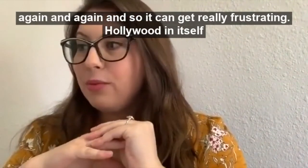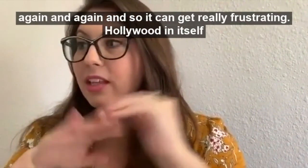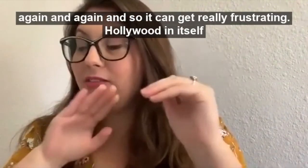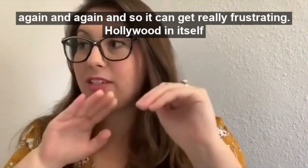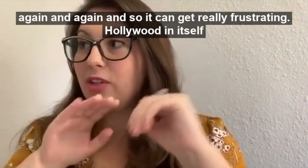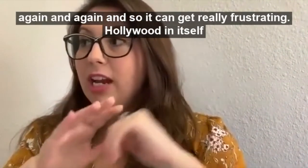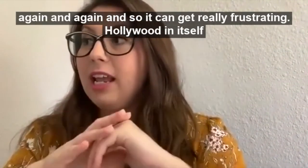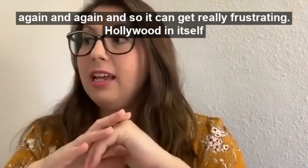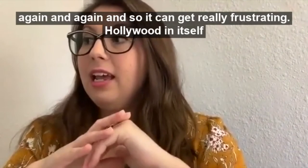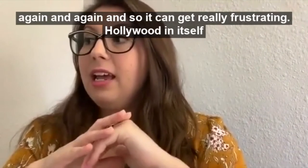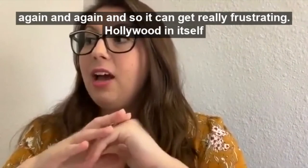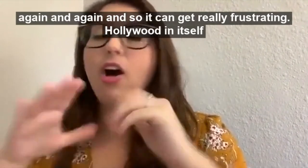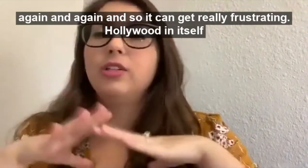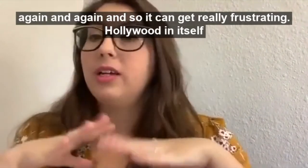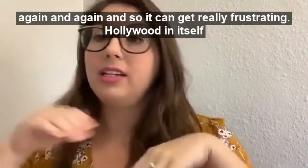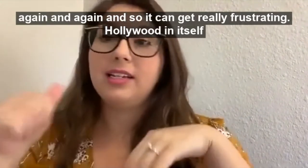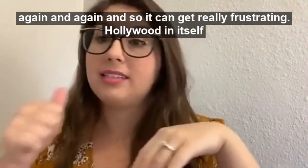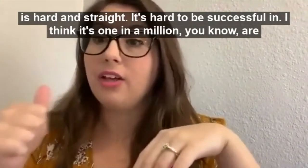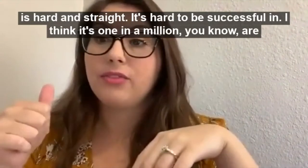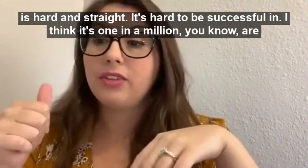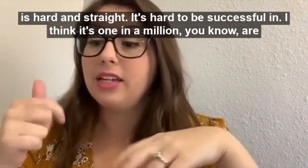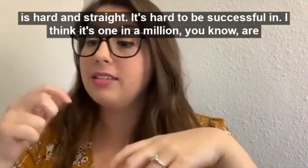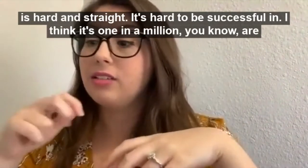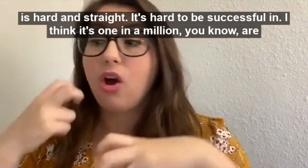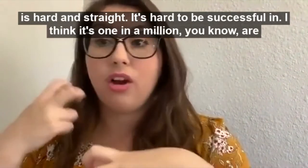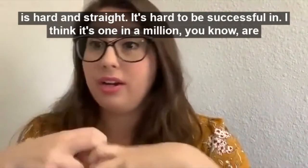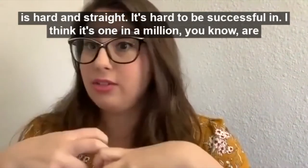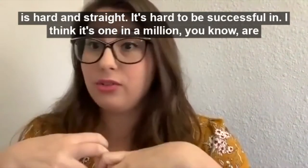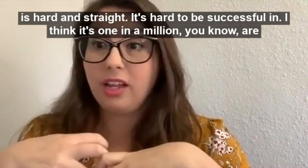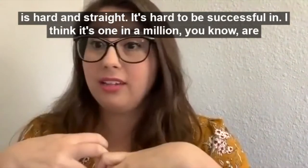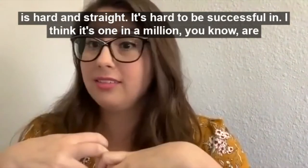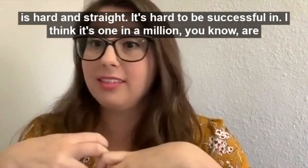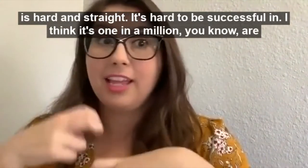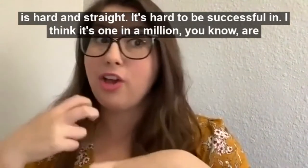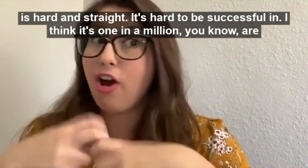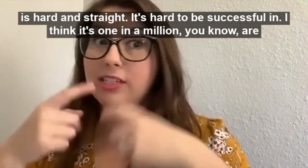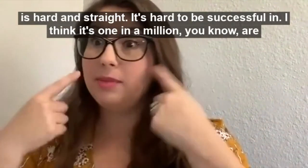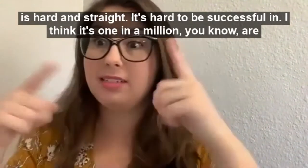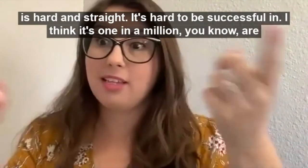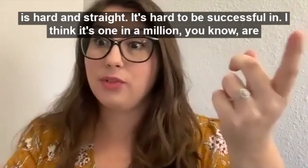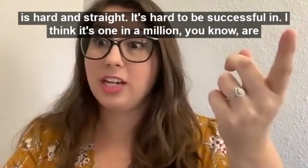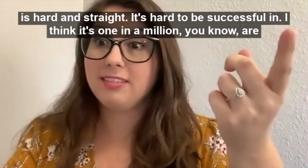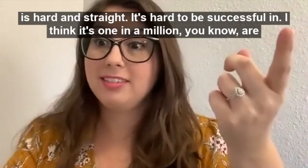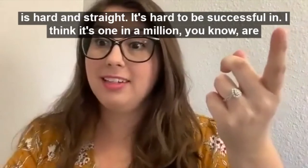really frustrating. Hollywood in itself is a hard industry. It's hard to be successful in it.